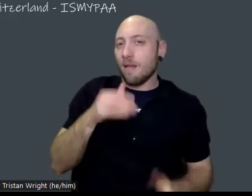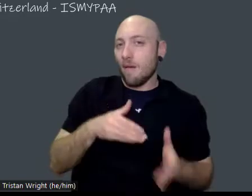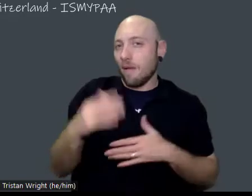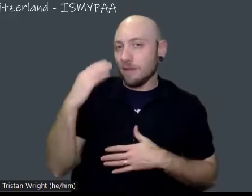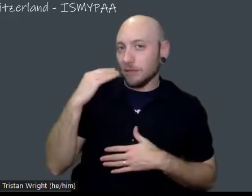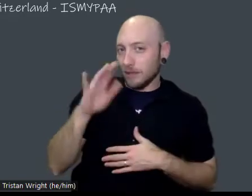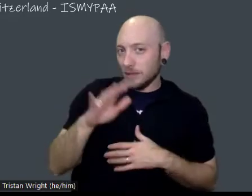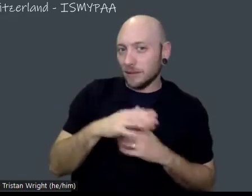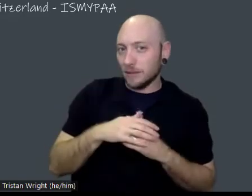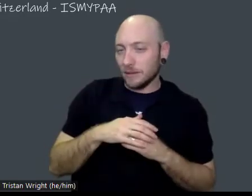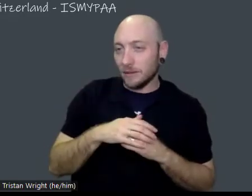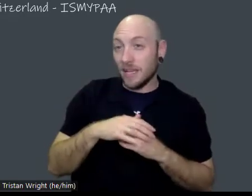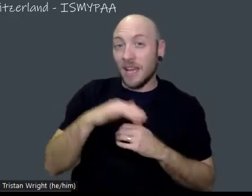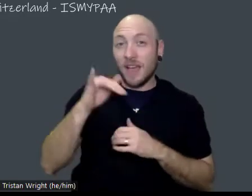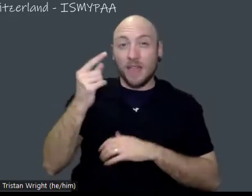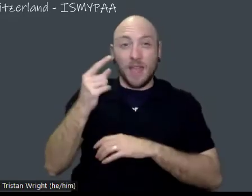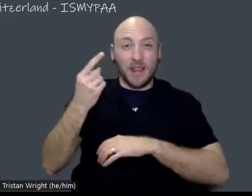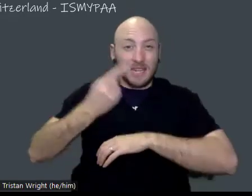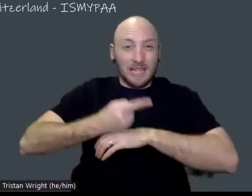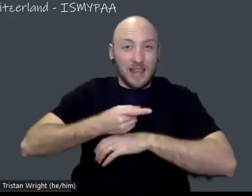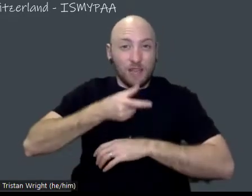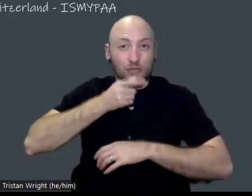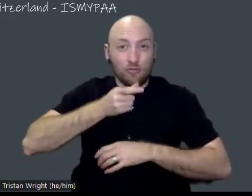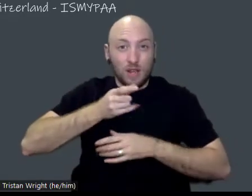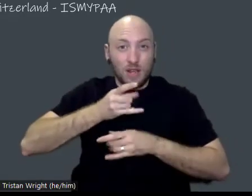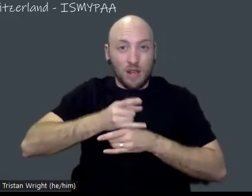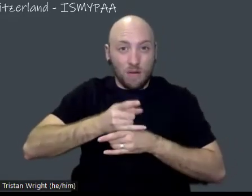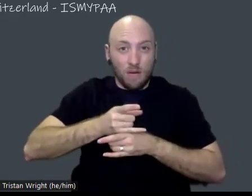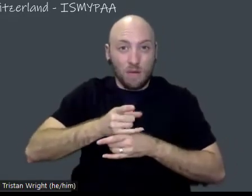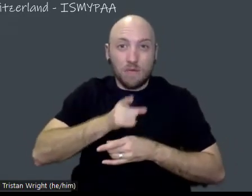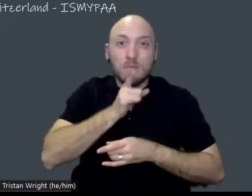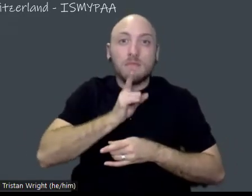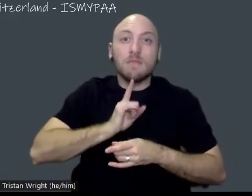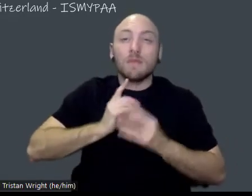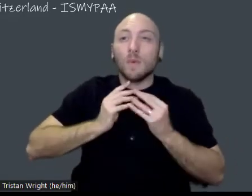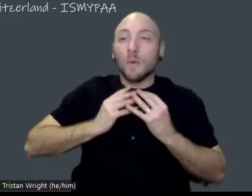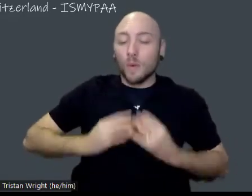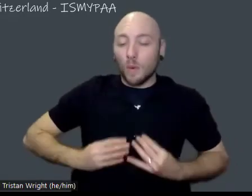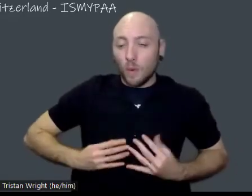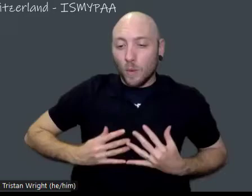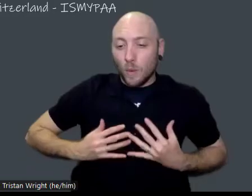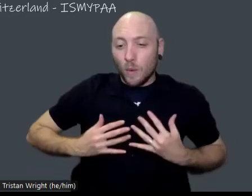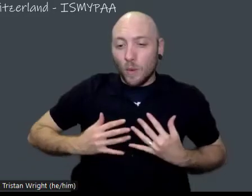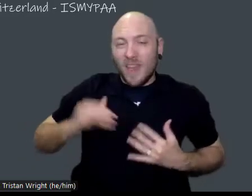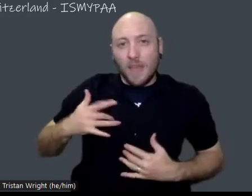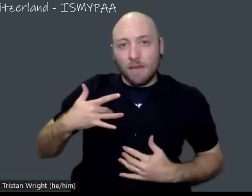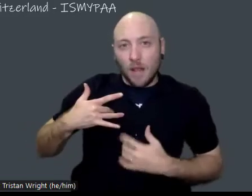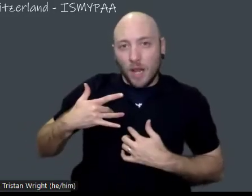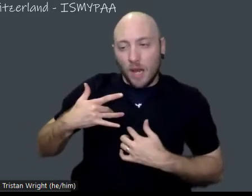that the effect I got there is what I was looking, and I've been looking for at least